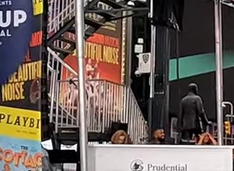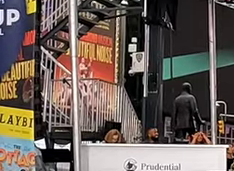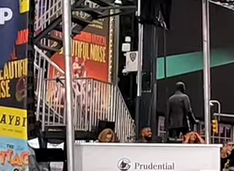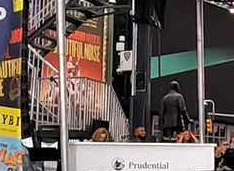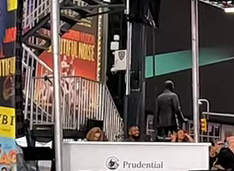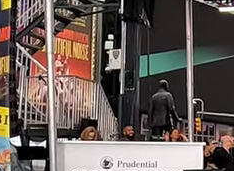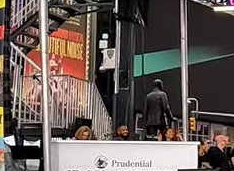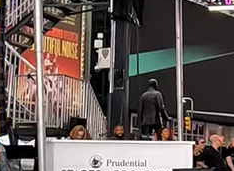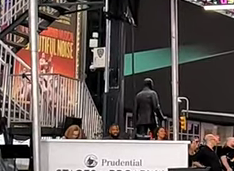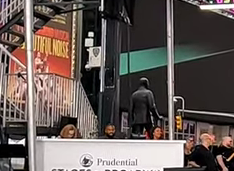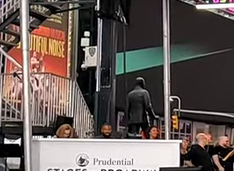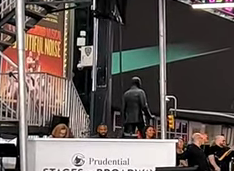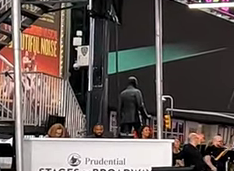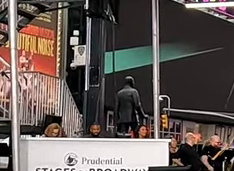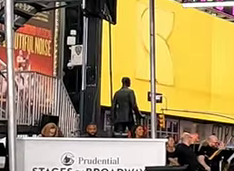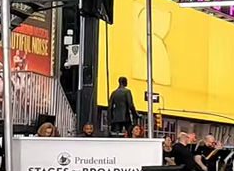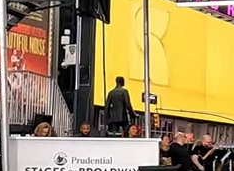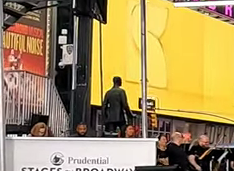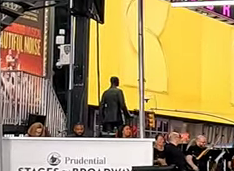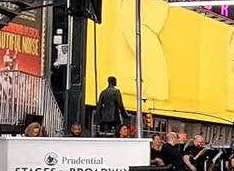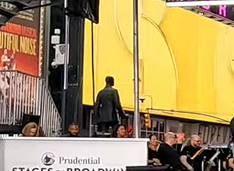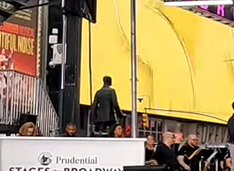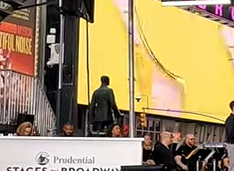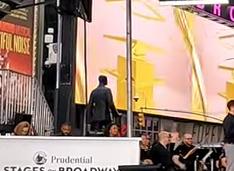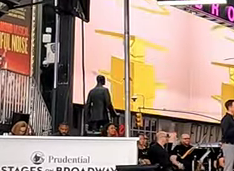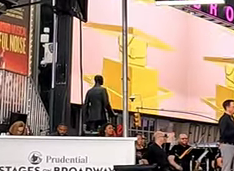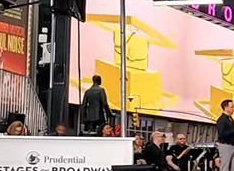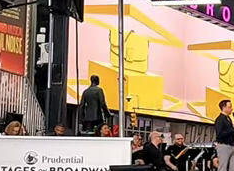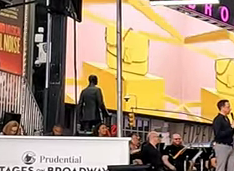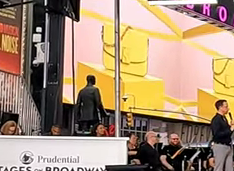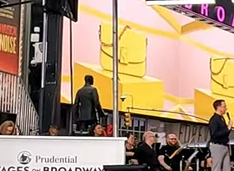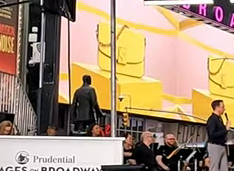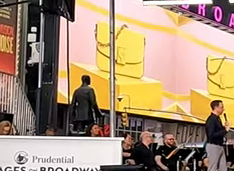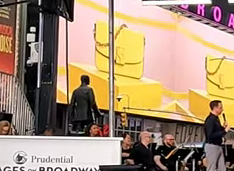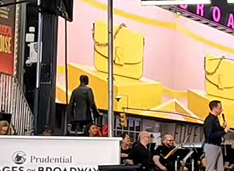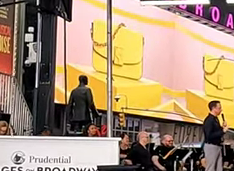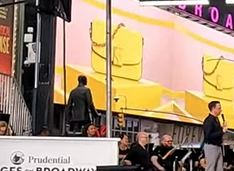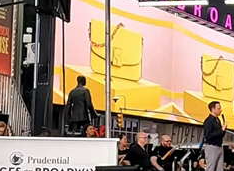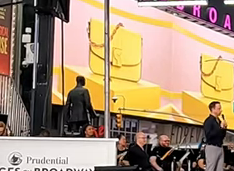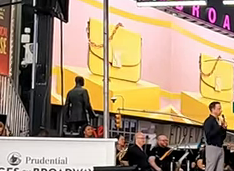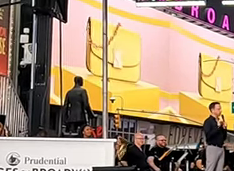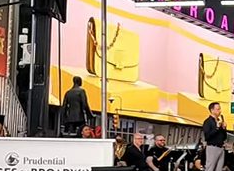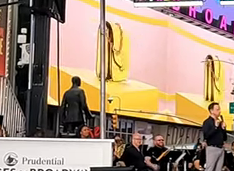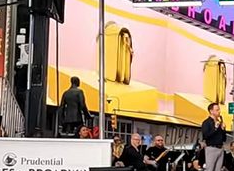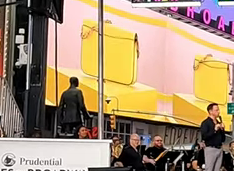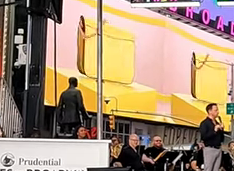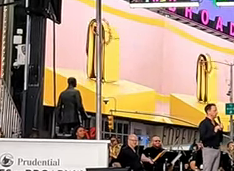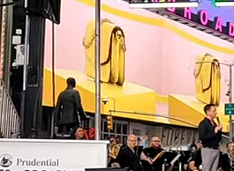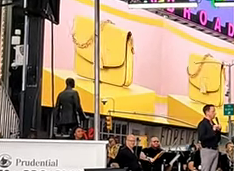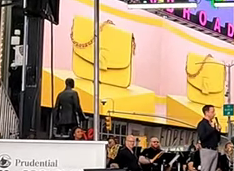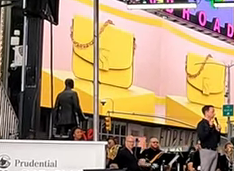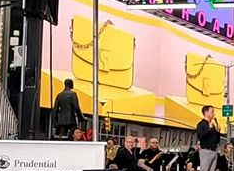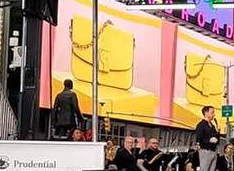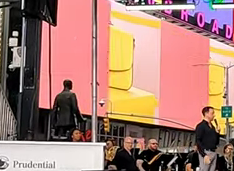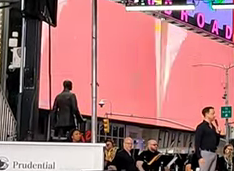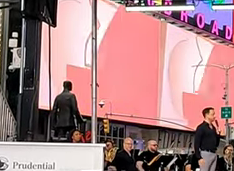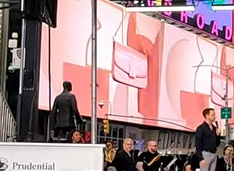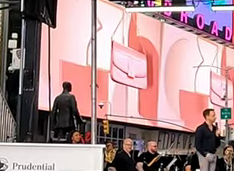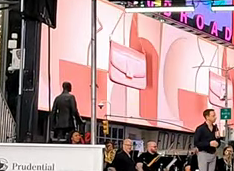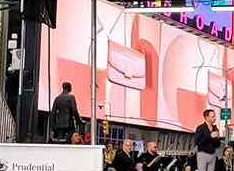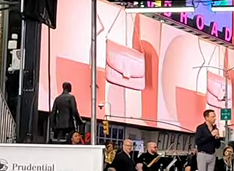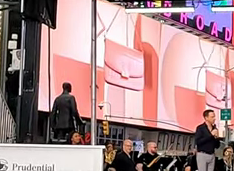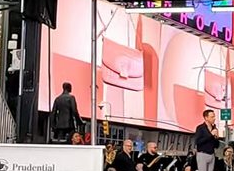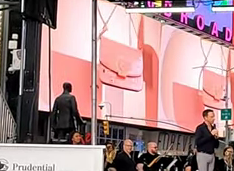Chris, good to meet you. And now let me ask you, who inspired you to pursue your dream of becoming a